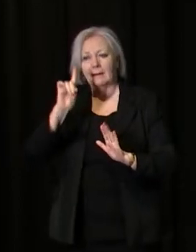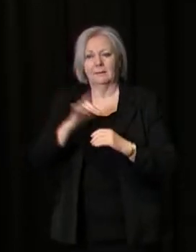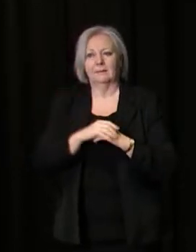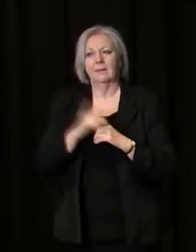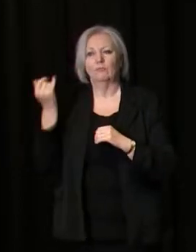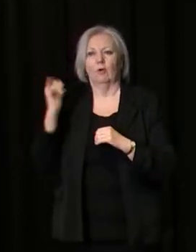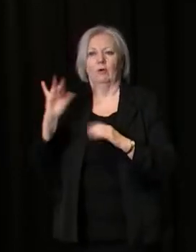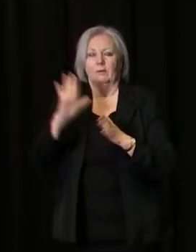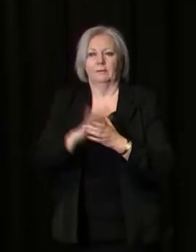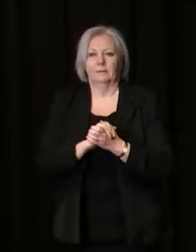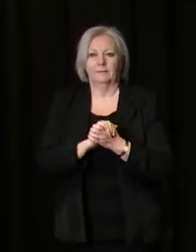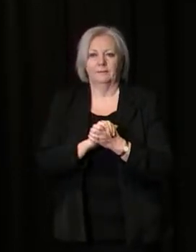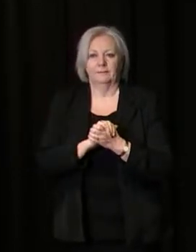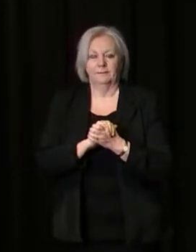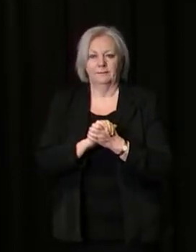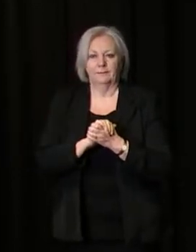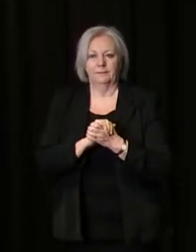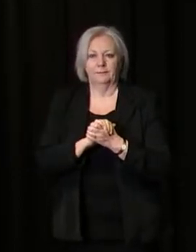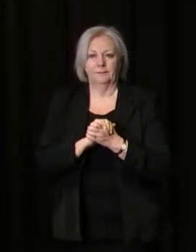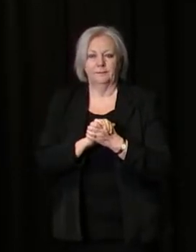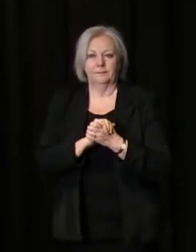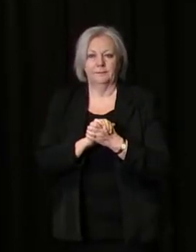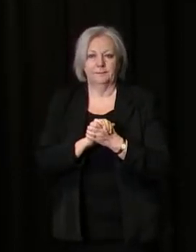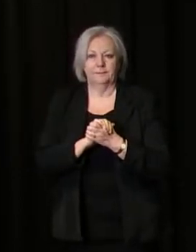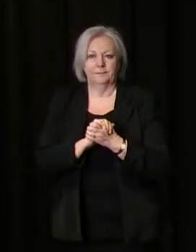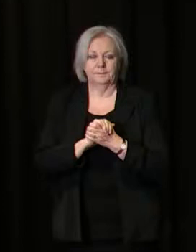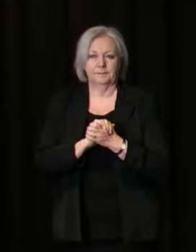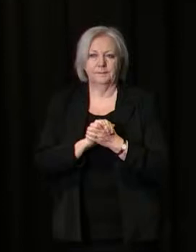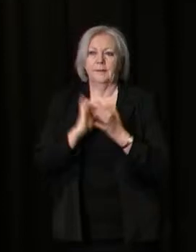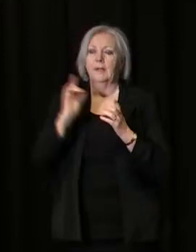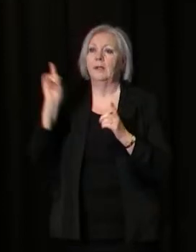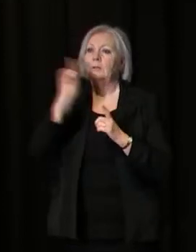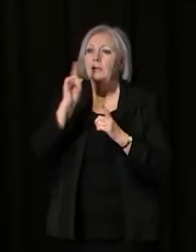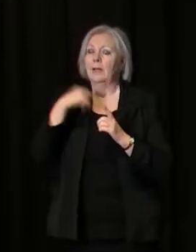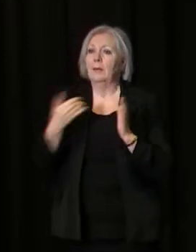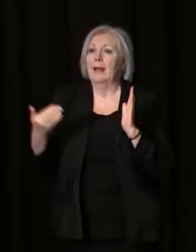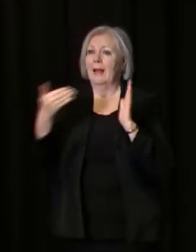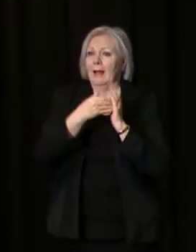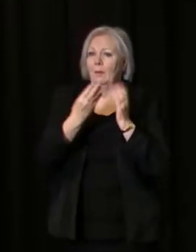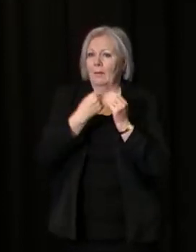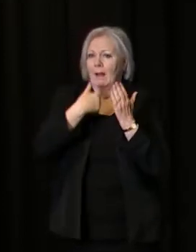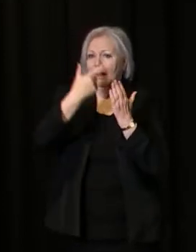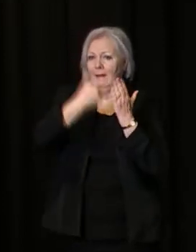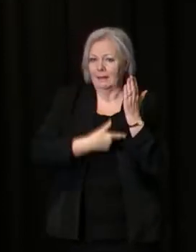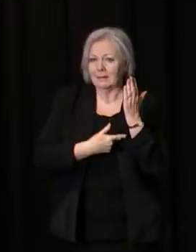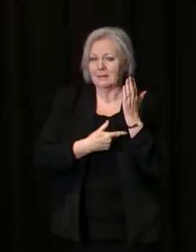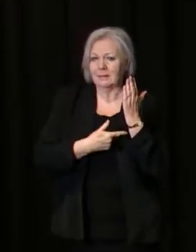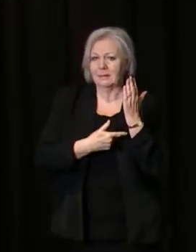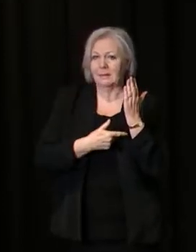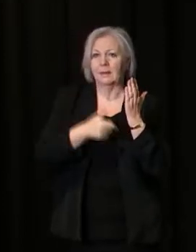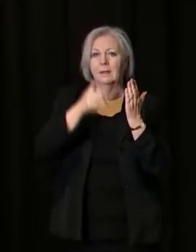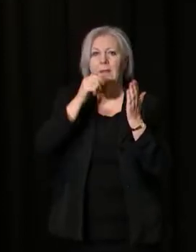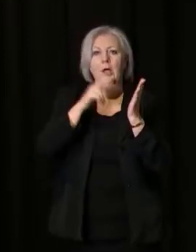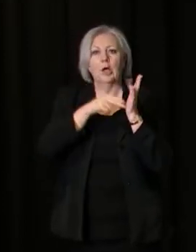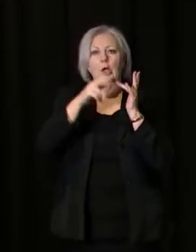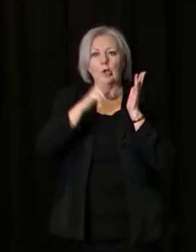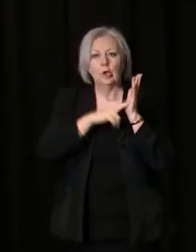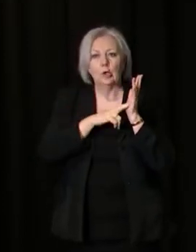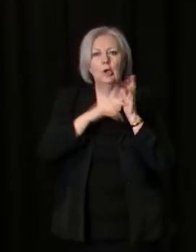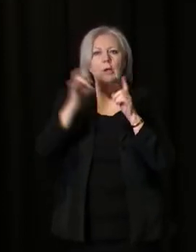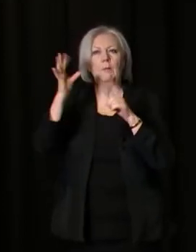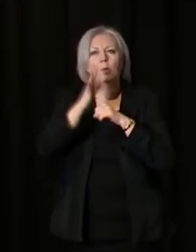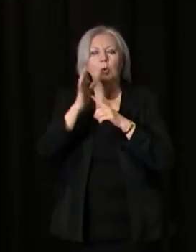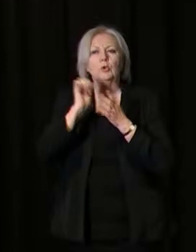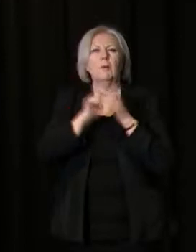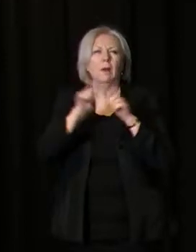save and except where we've mandated, and we have today added to that mandate non-essential retail. For exactly the